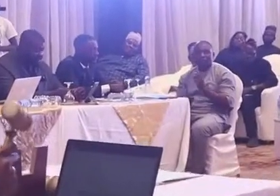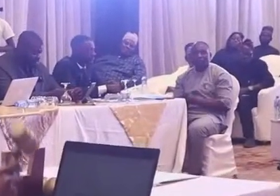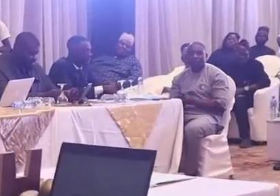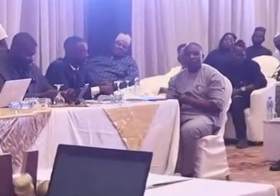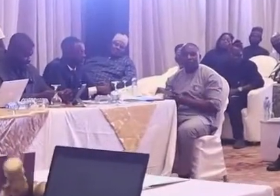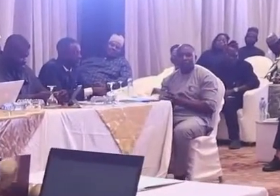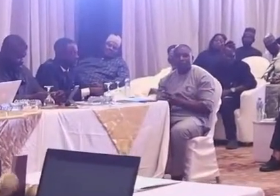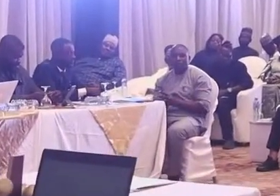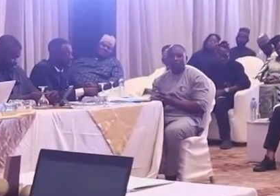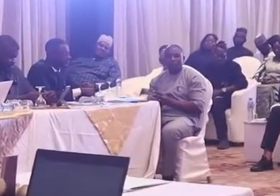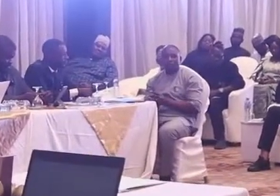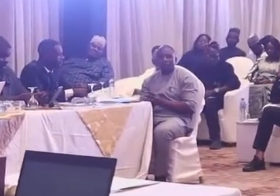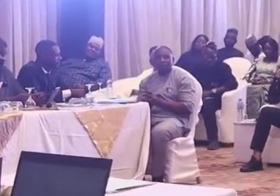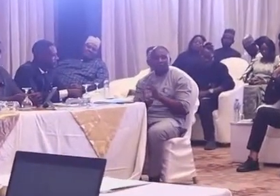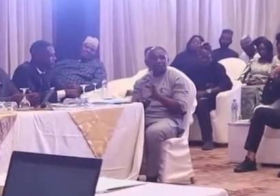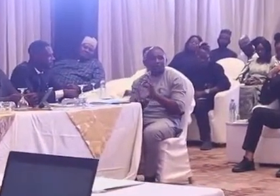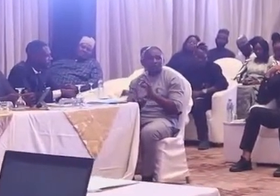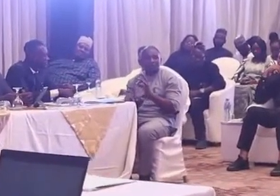Aye. Clause 8.